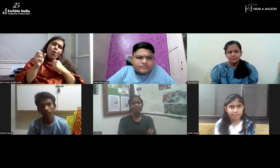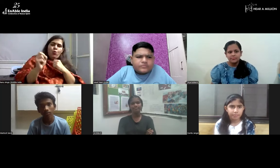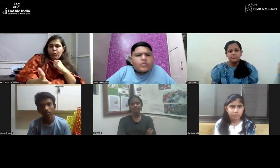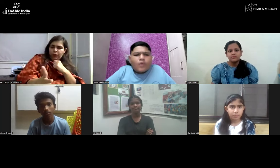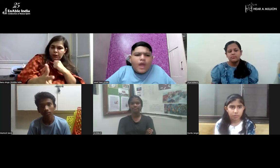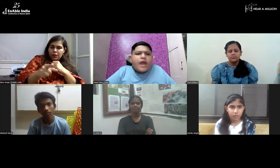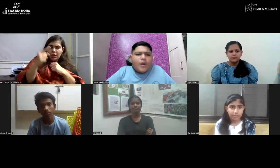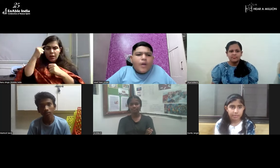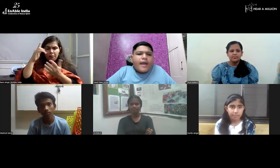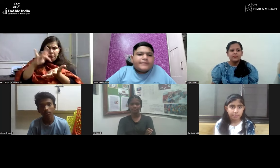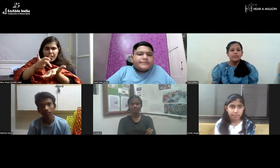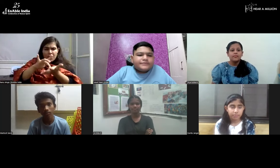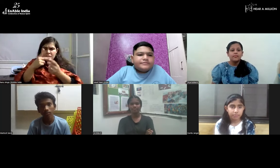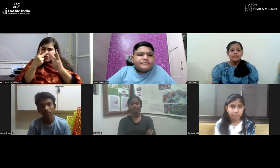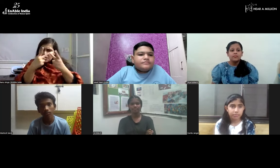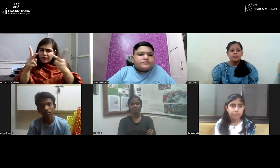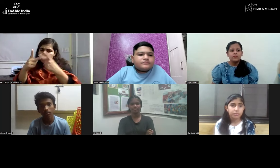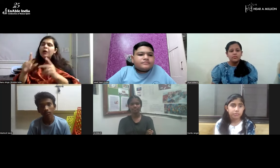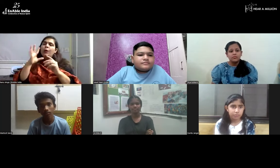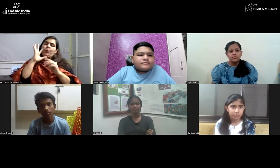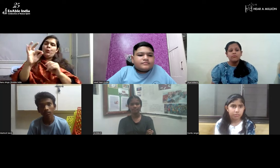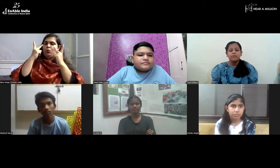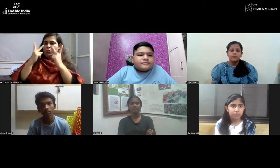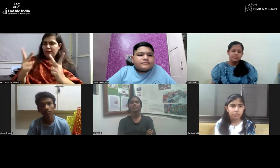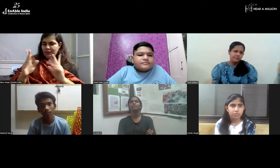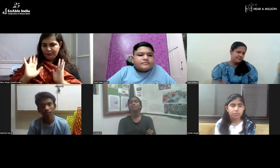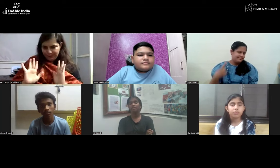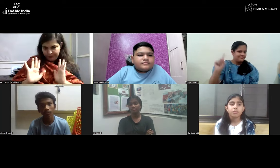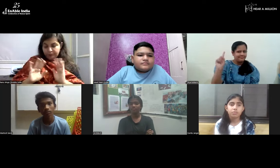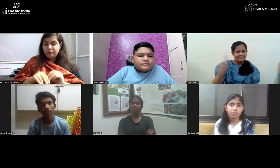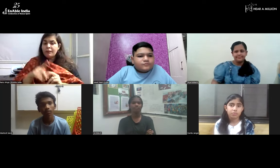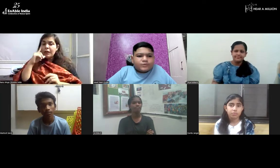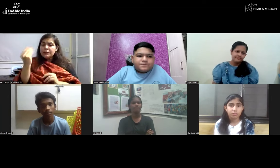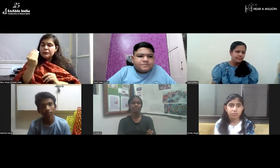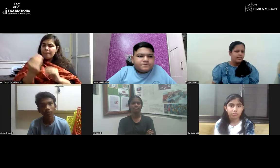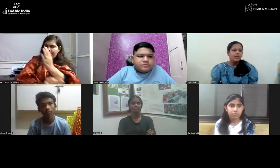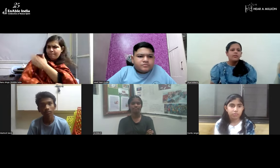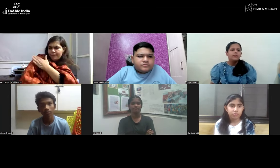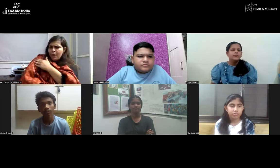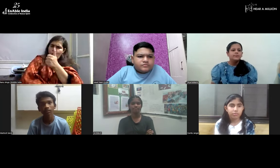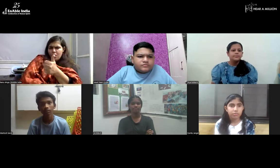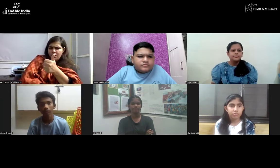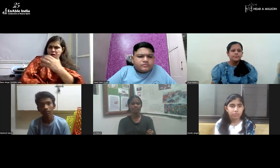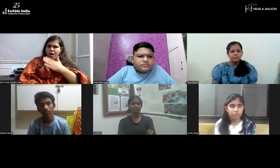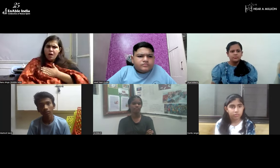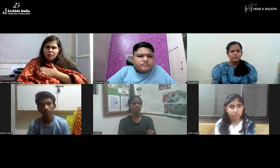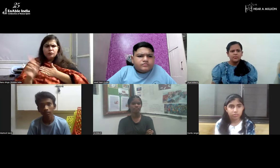There is nothing right, wrong, but yeah, you can share whatever it is.